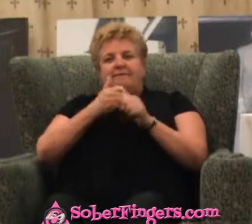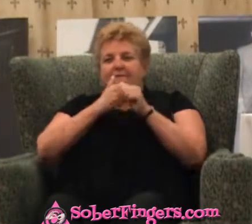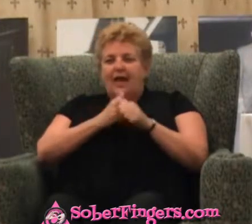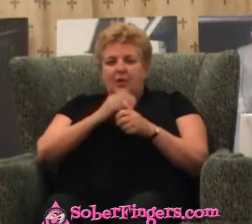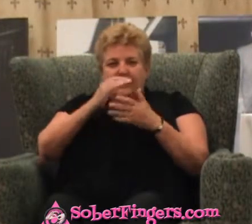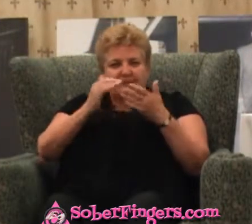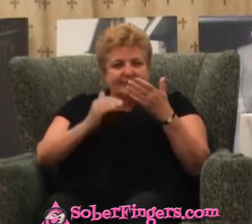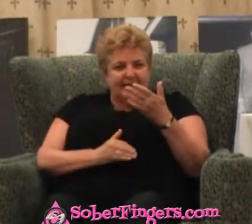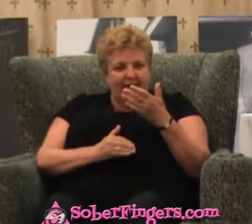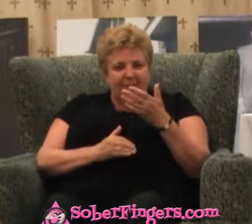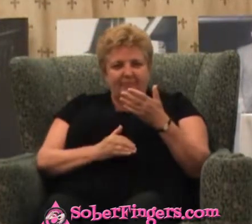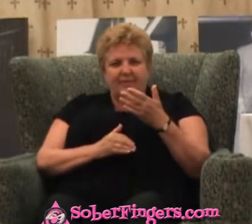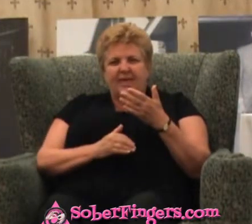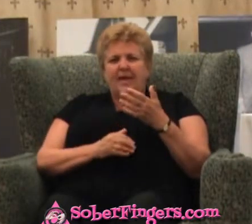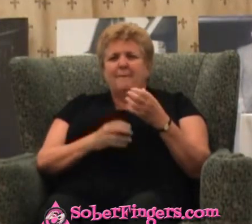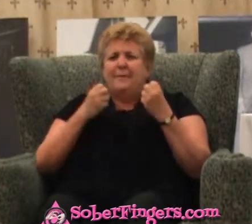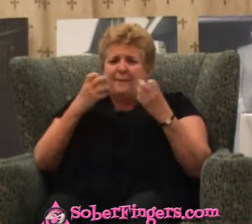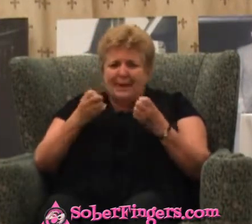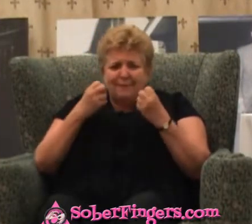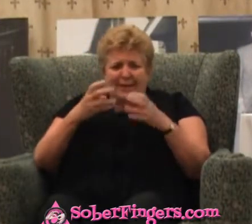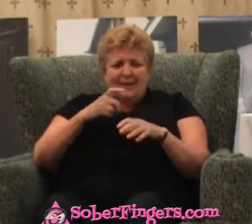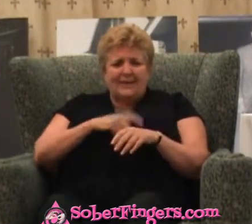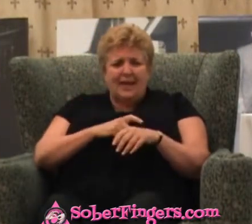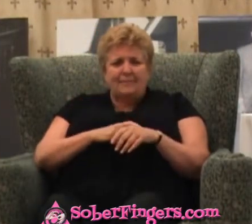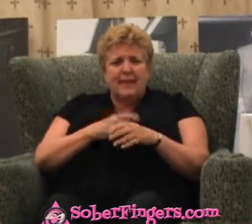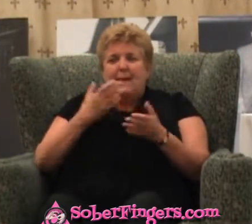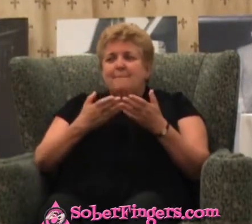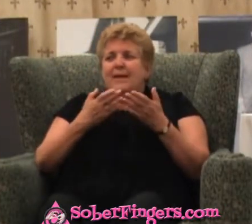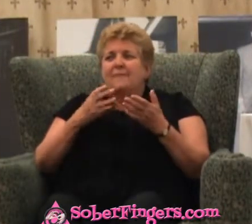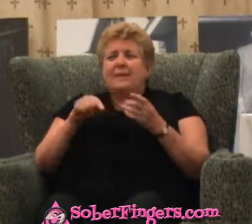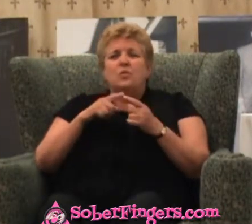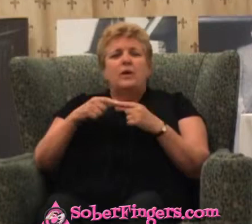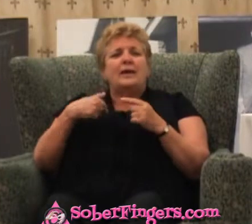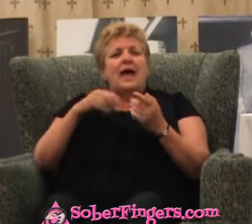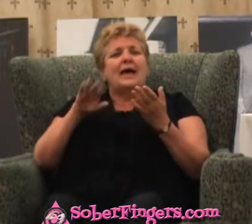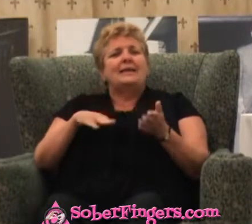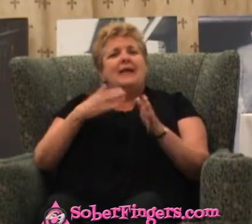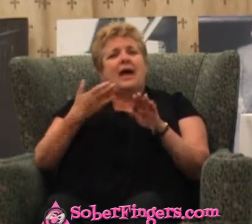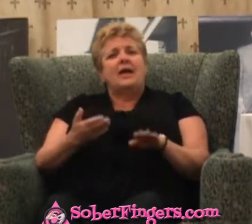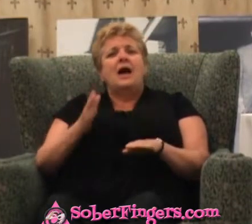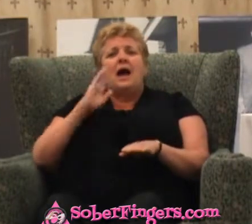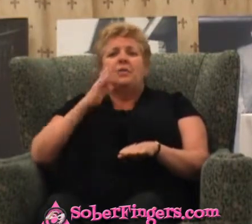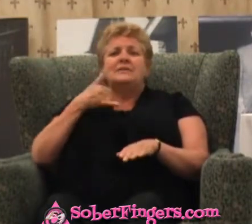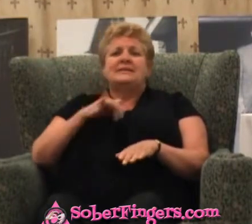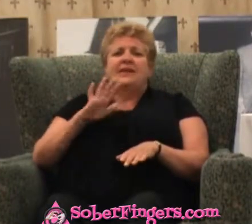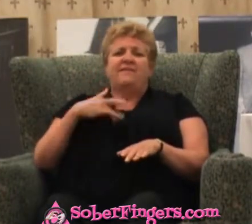steps, all those years, maybe when I die, I'll still be insecure about my looks. I don't know.